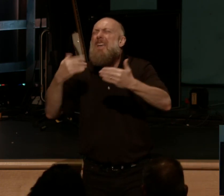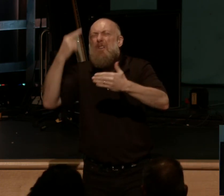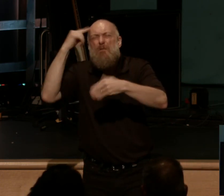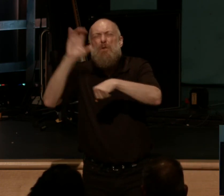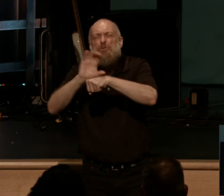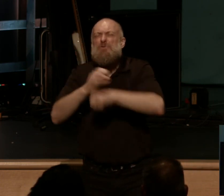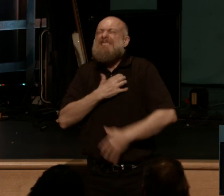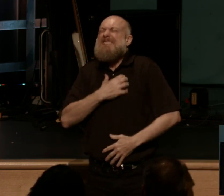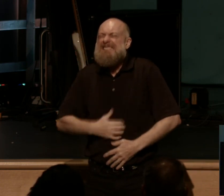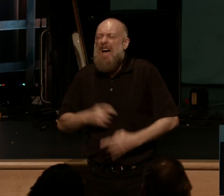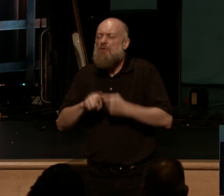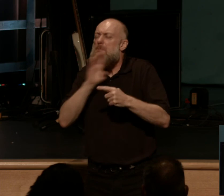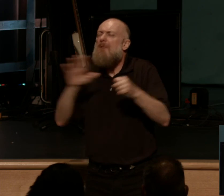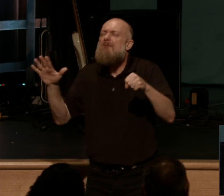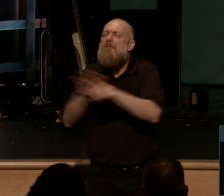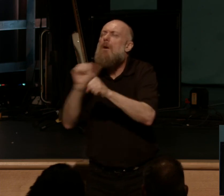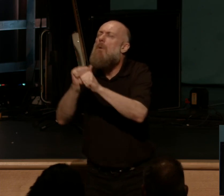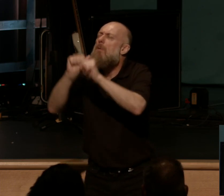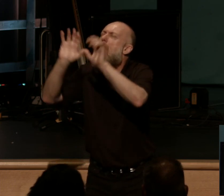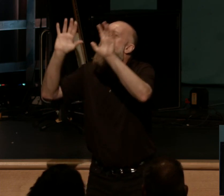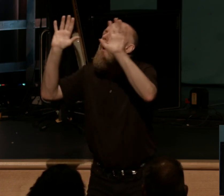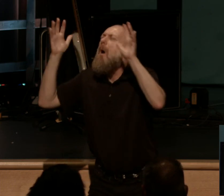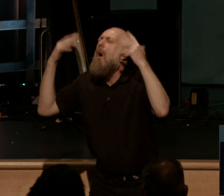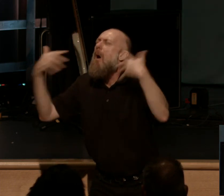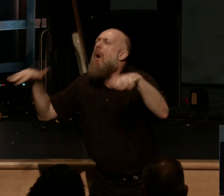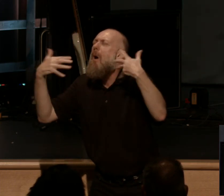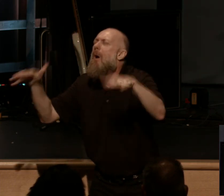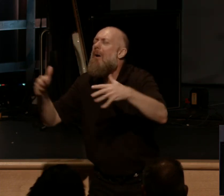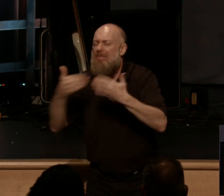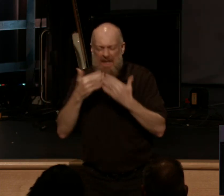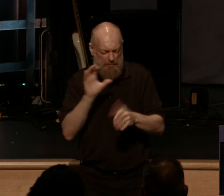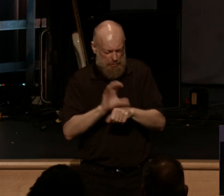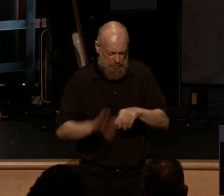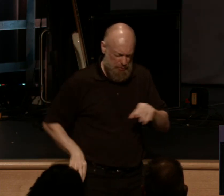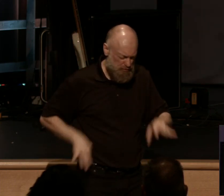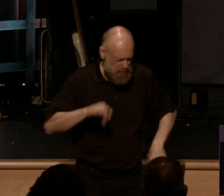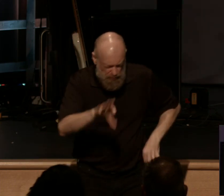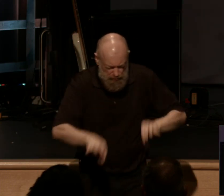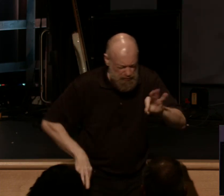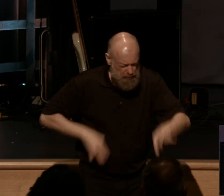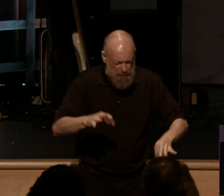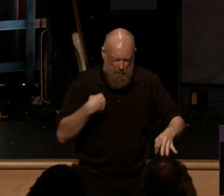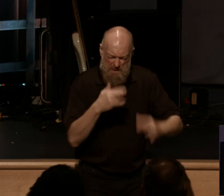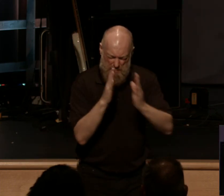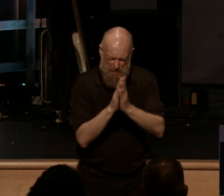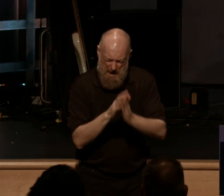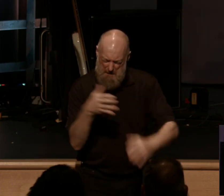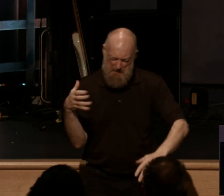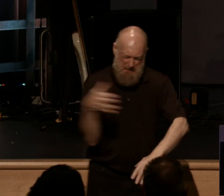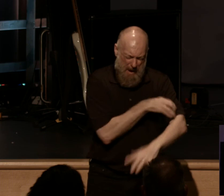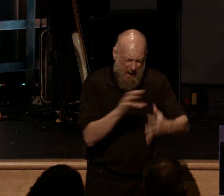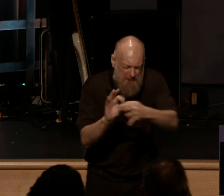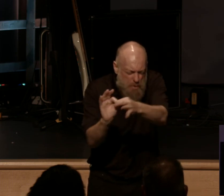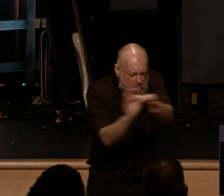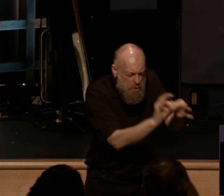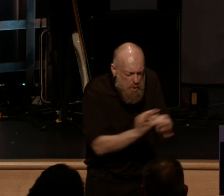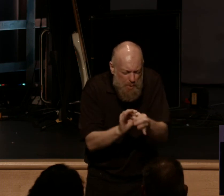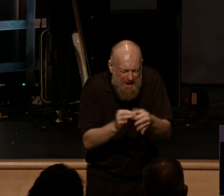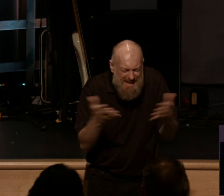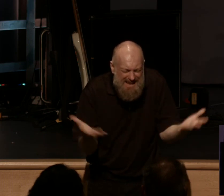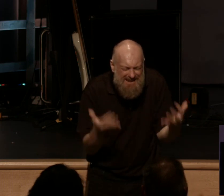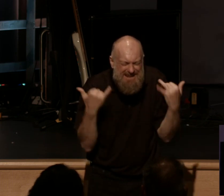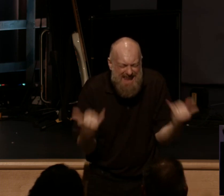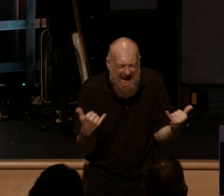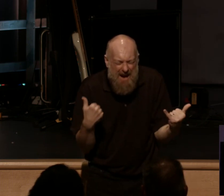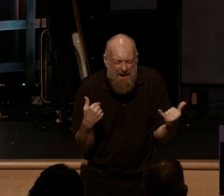that desires to be filled with awe. Thank you for your church of generosity, and we pray for such a powerful sense of unity, even now